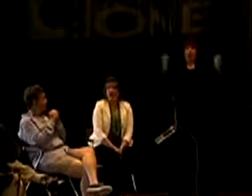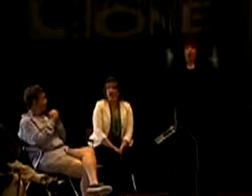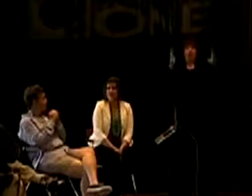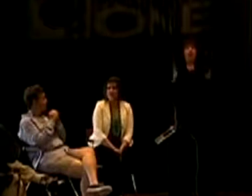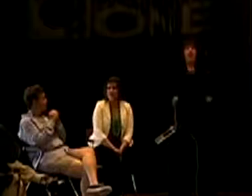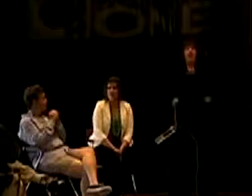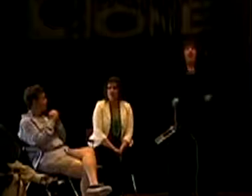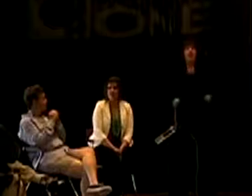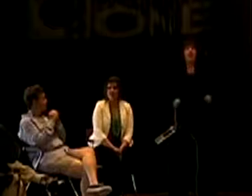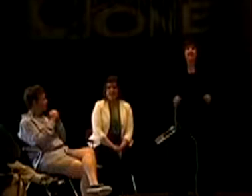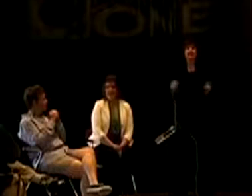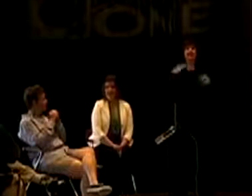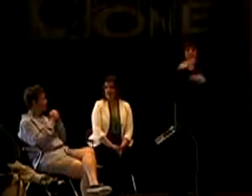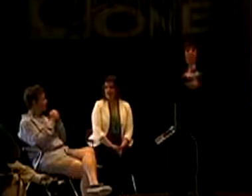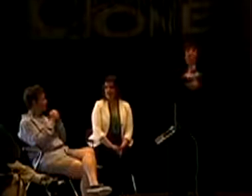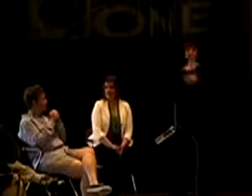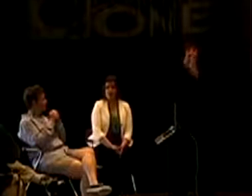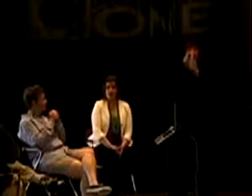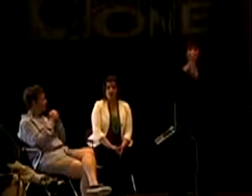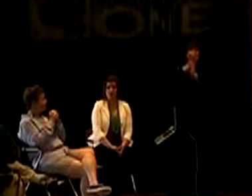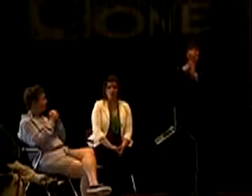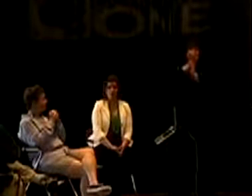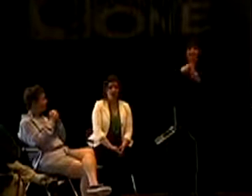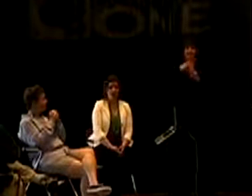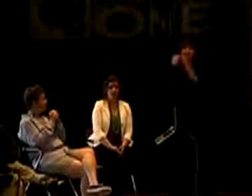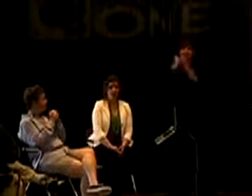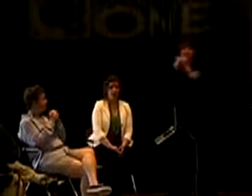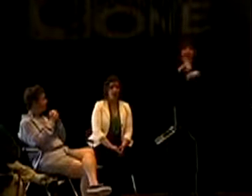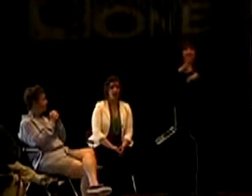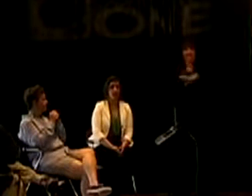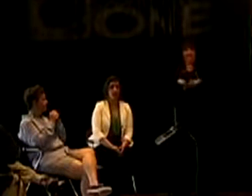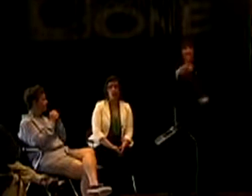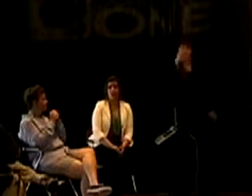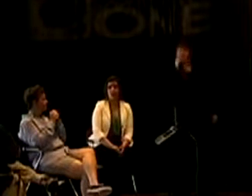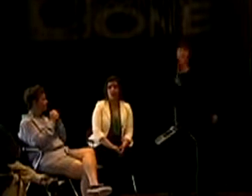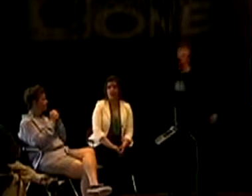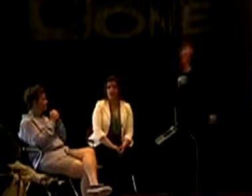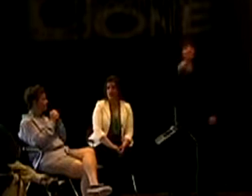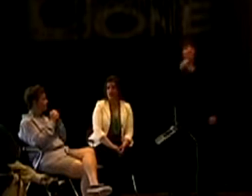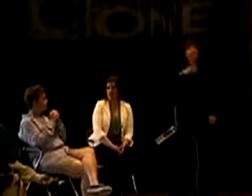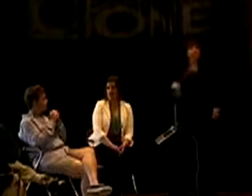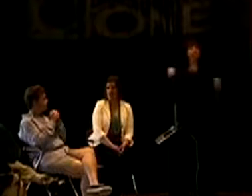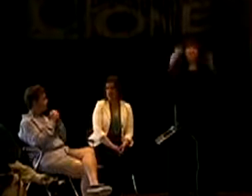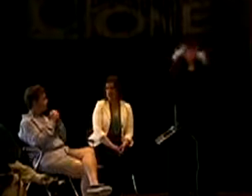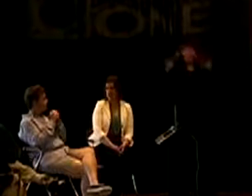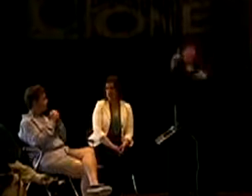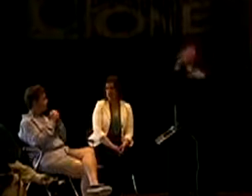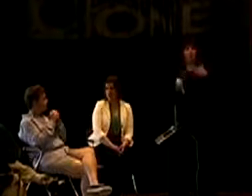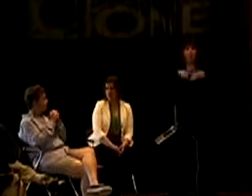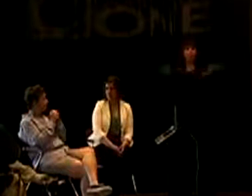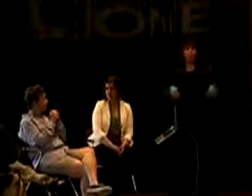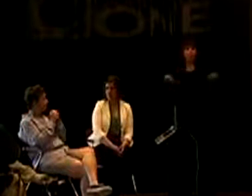My central piece of advice is to know that there is no way to know what you're getting into before you start